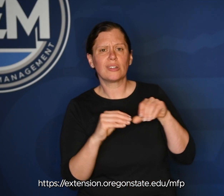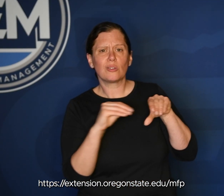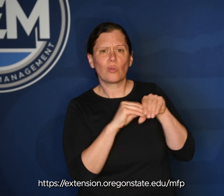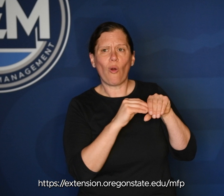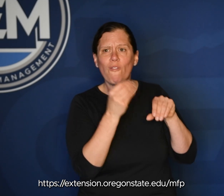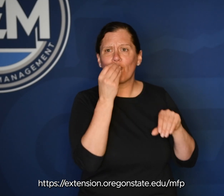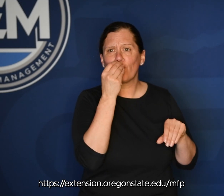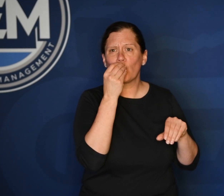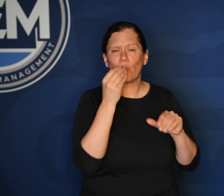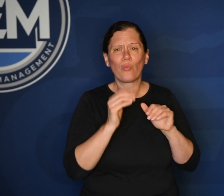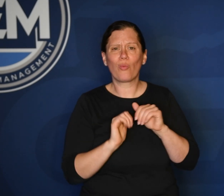extension.oregonstate.edu/MFP.